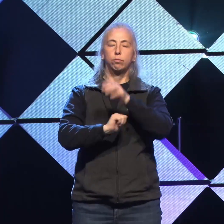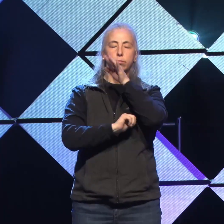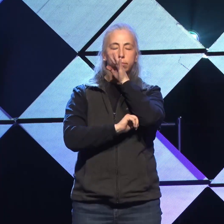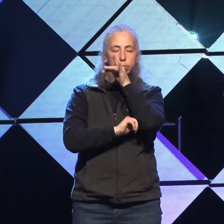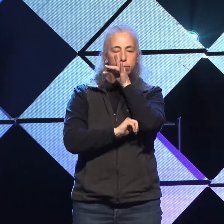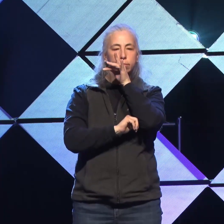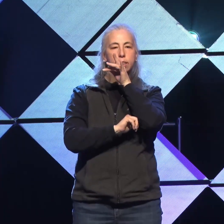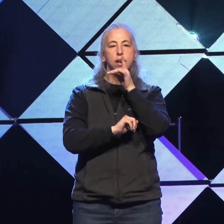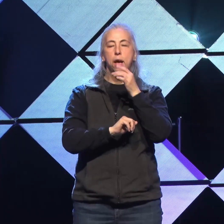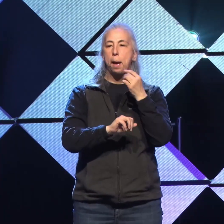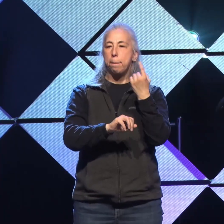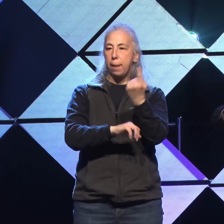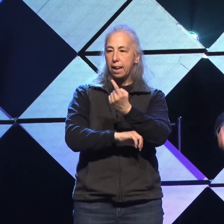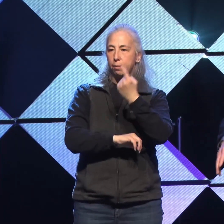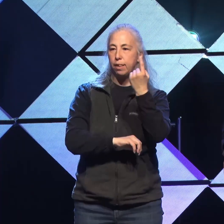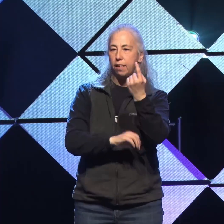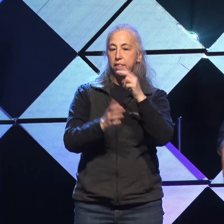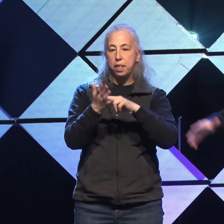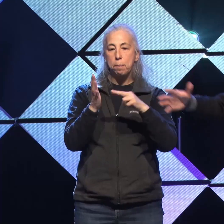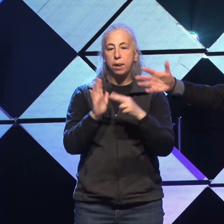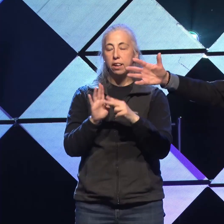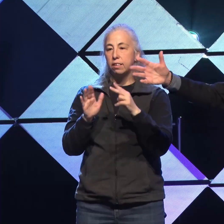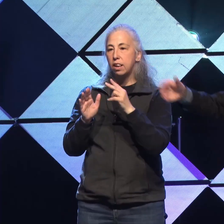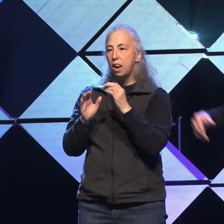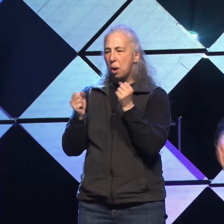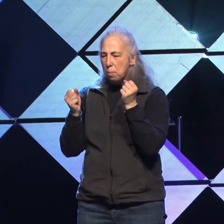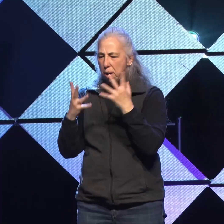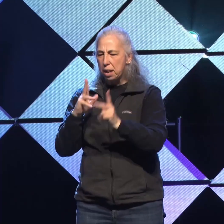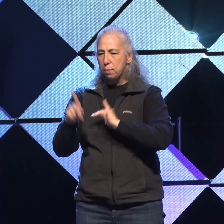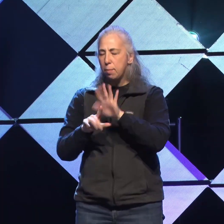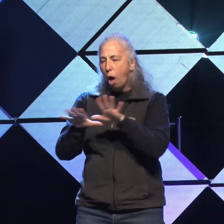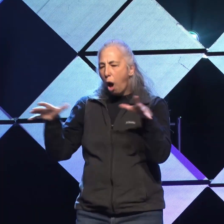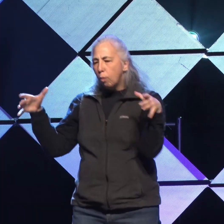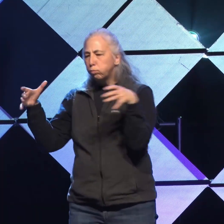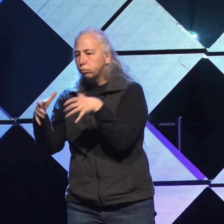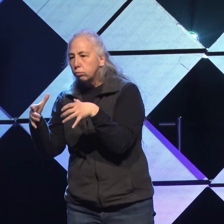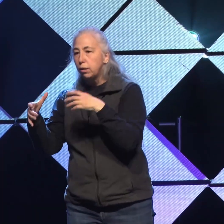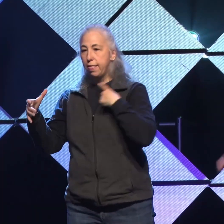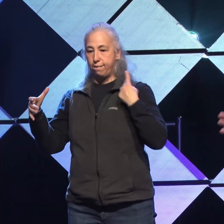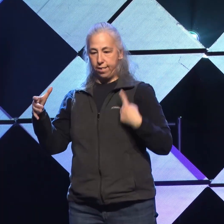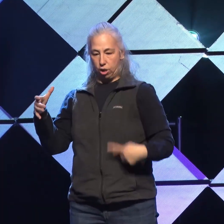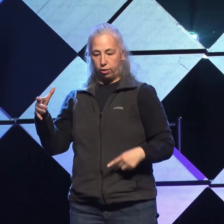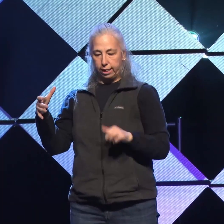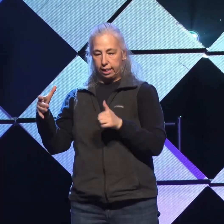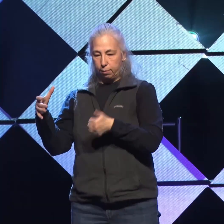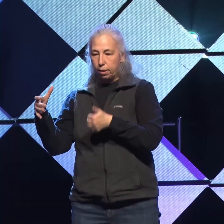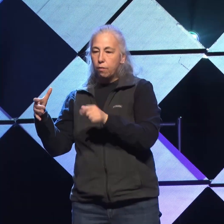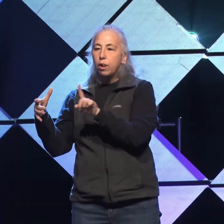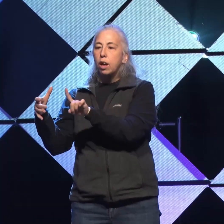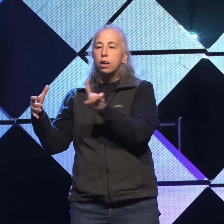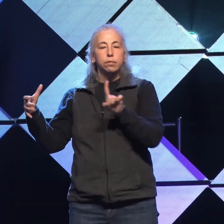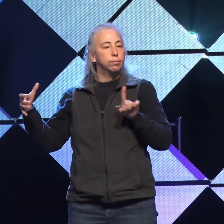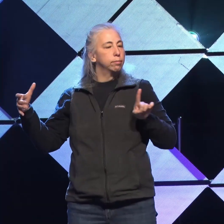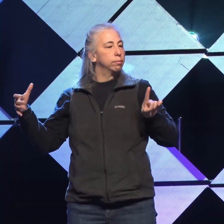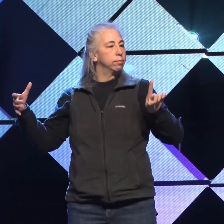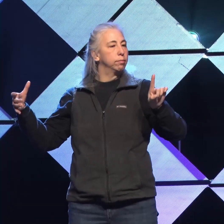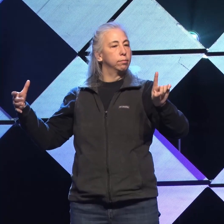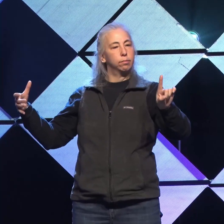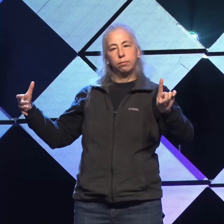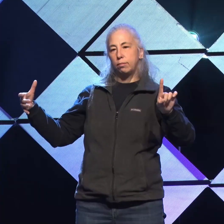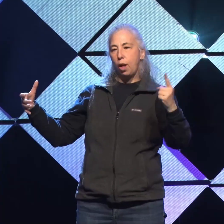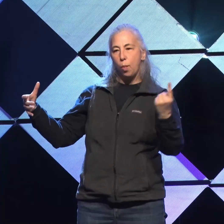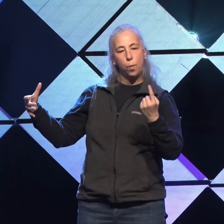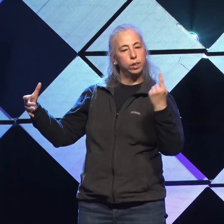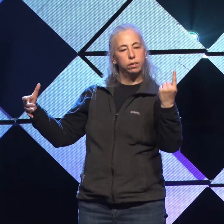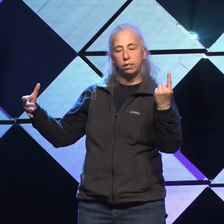says by himself. He separated himself from the mass of people that would have been there. He moves way over to one side, away